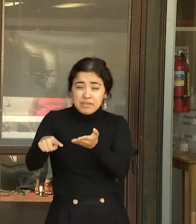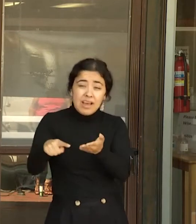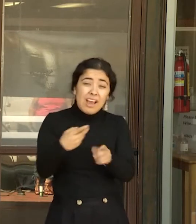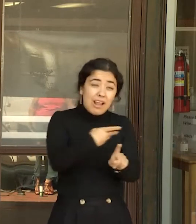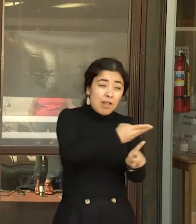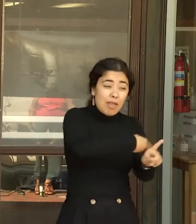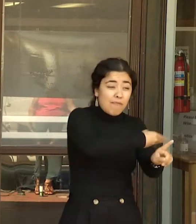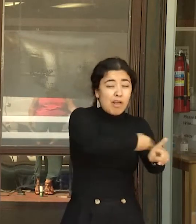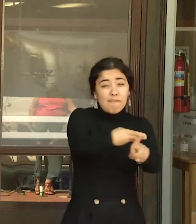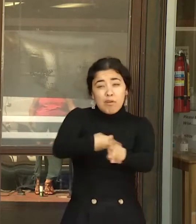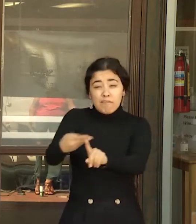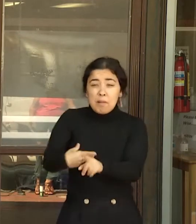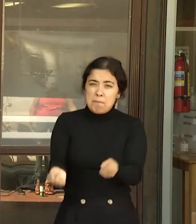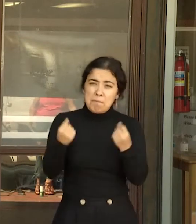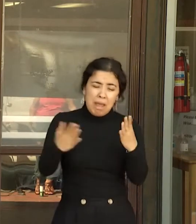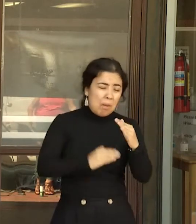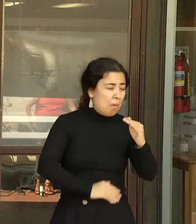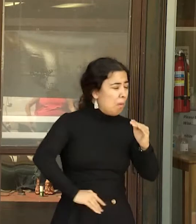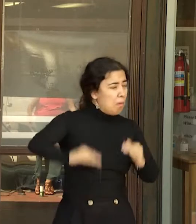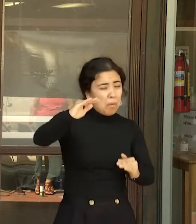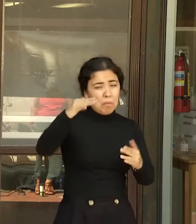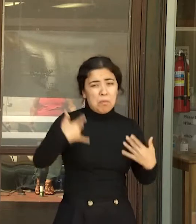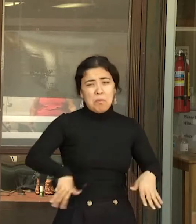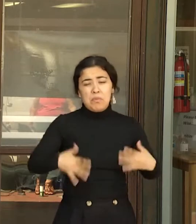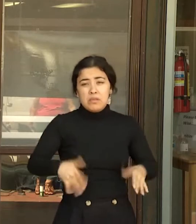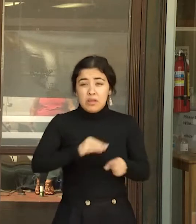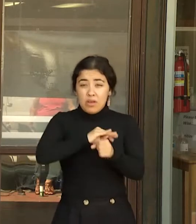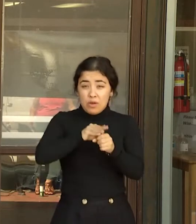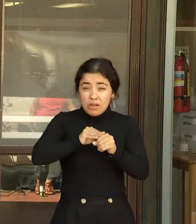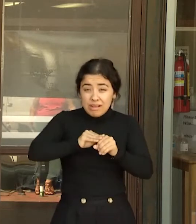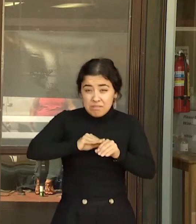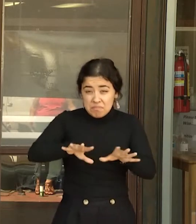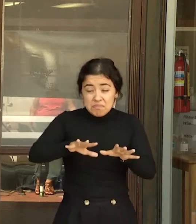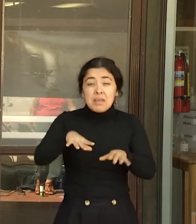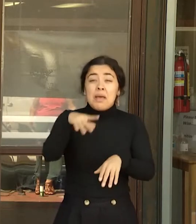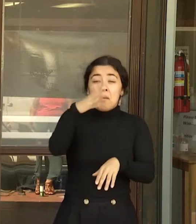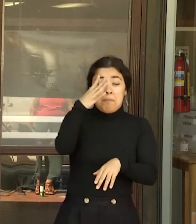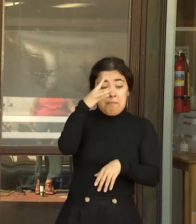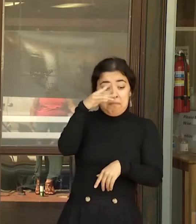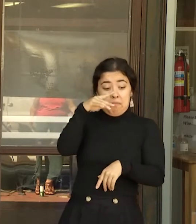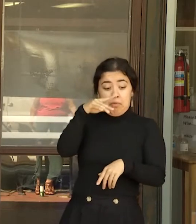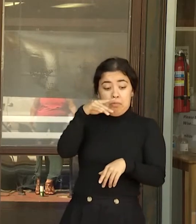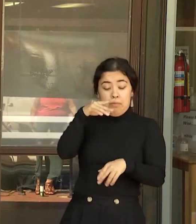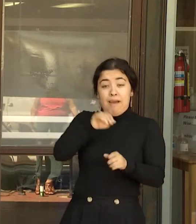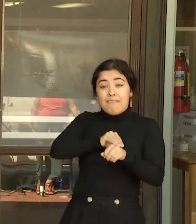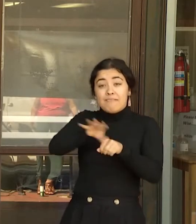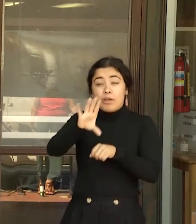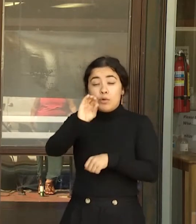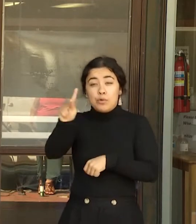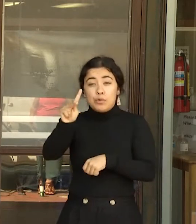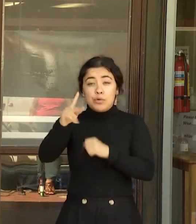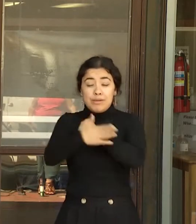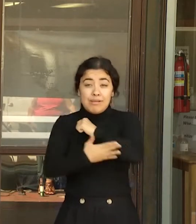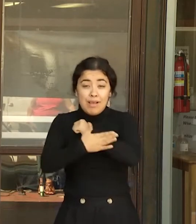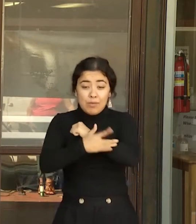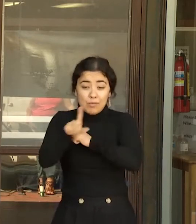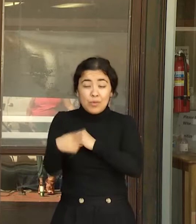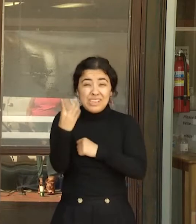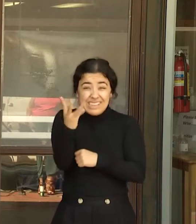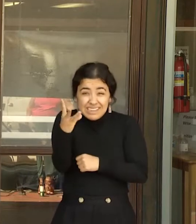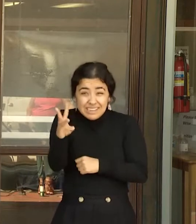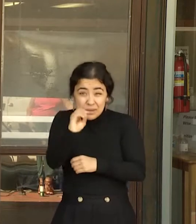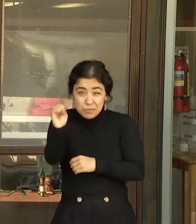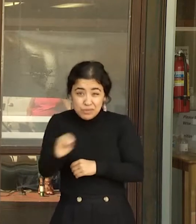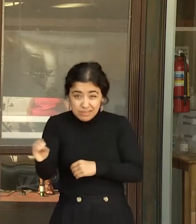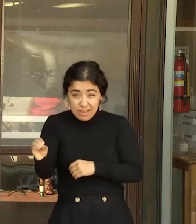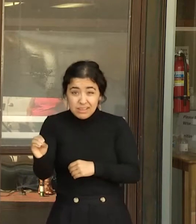In Cook County alone, there's a 16% unemployment rate. And in the African American community, of course, that number is usually